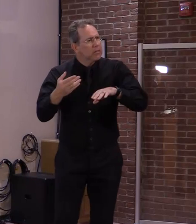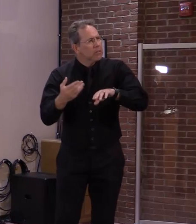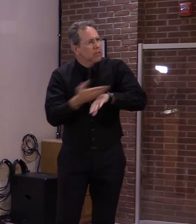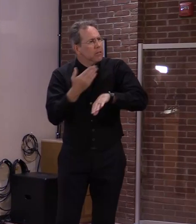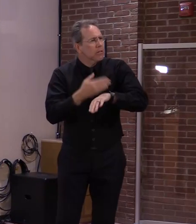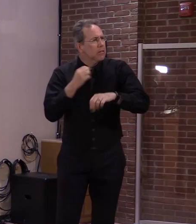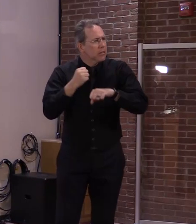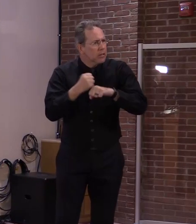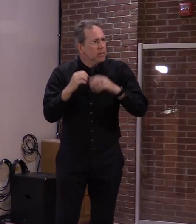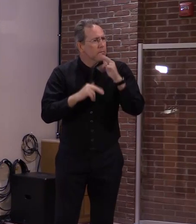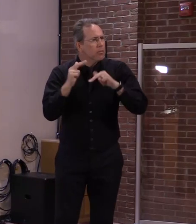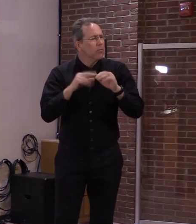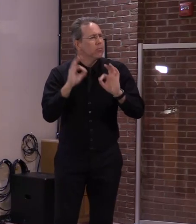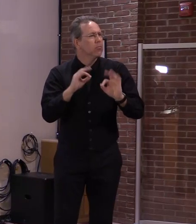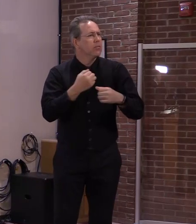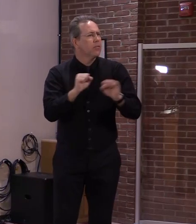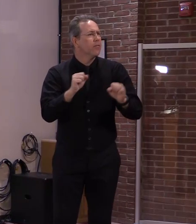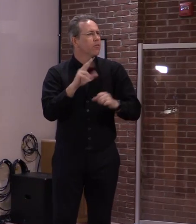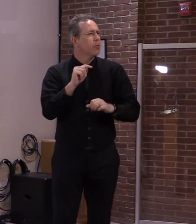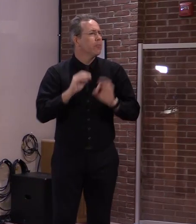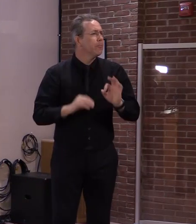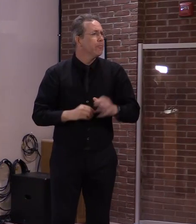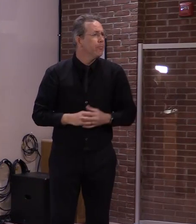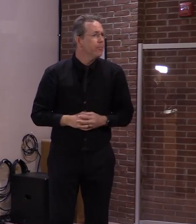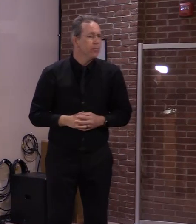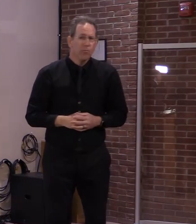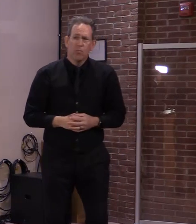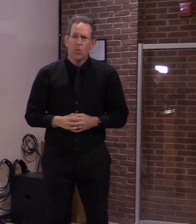Thank you. Ed Barber.